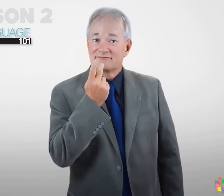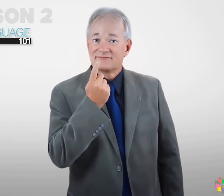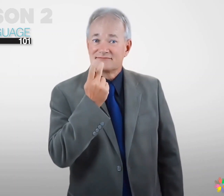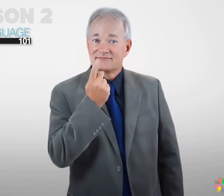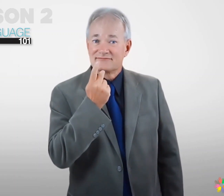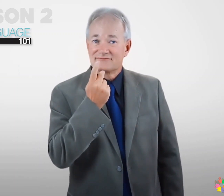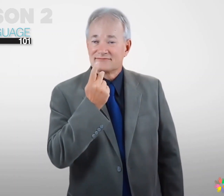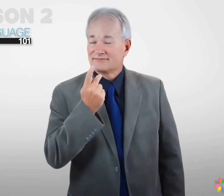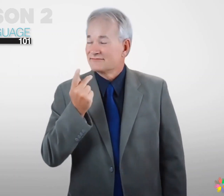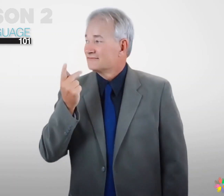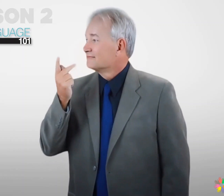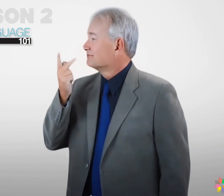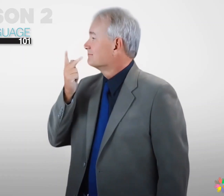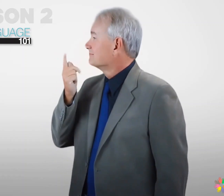Pink.